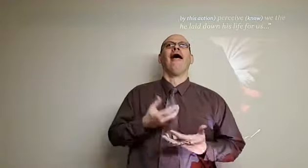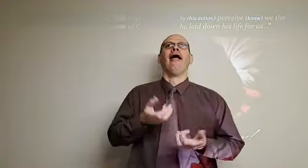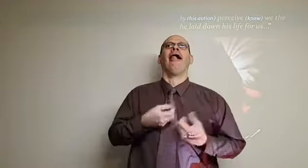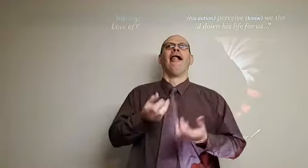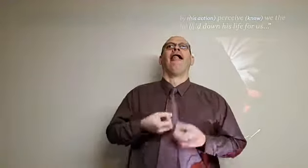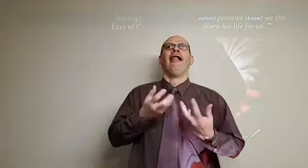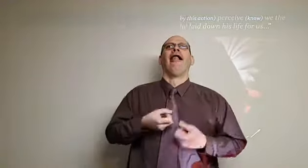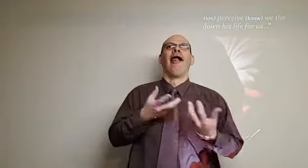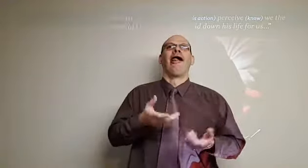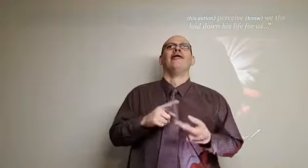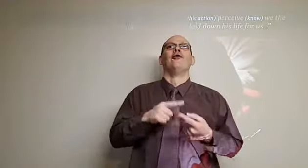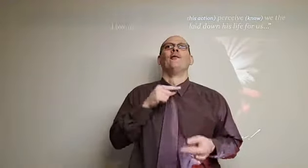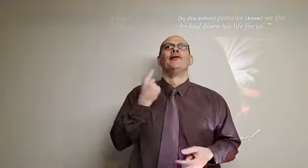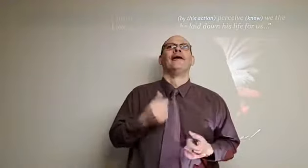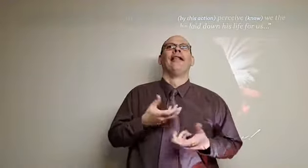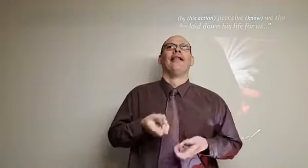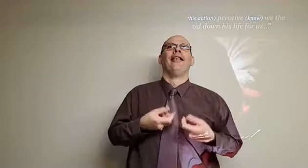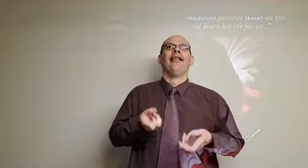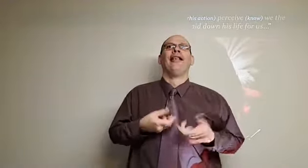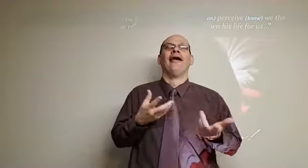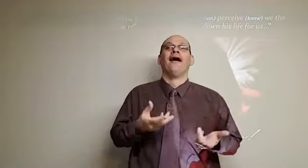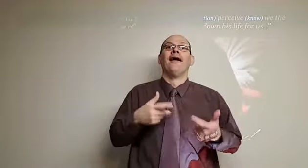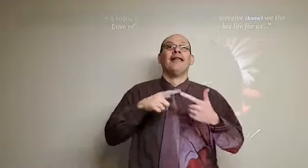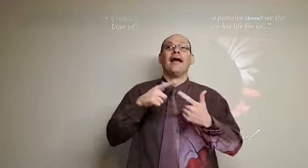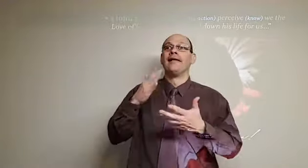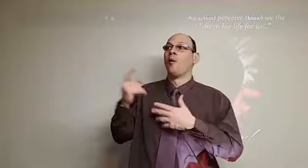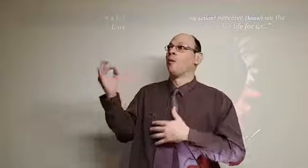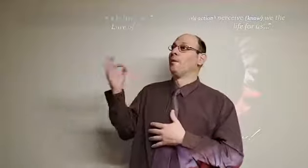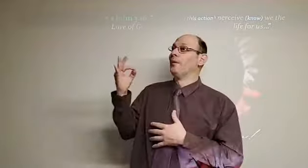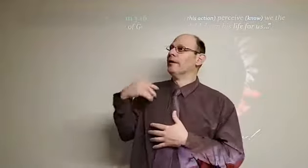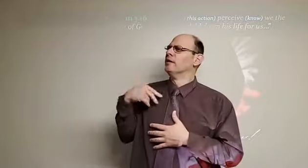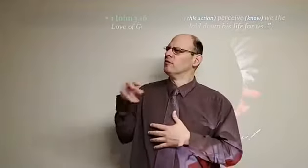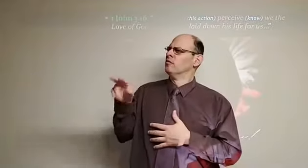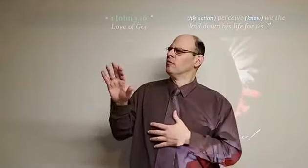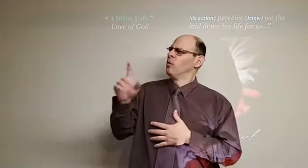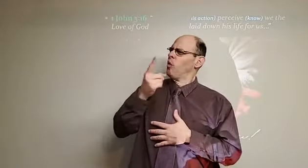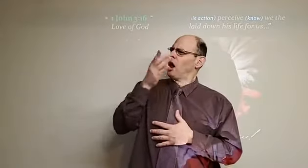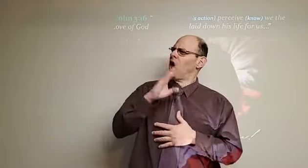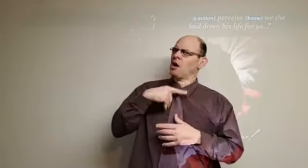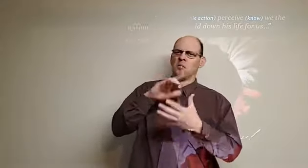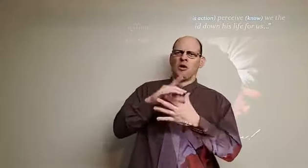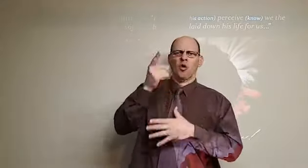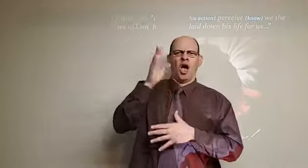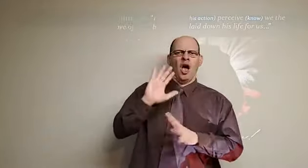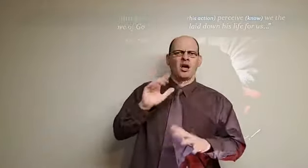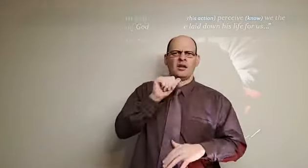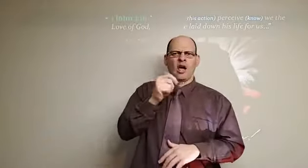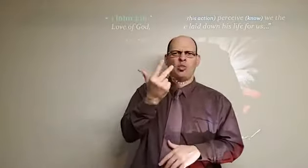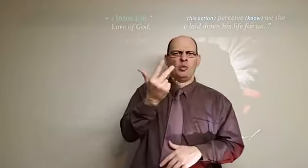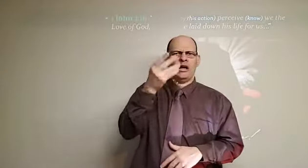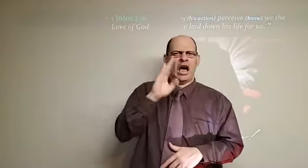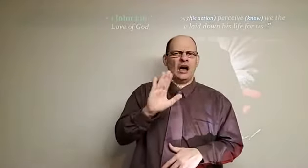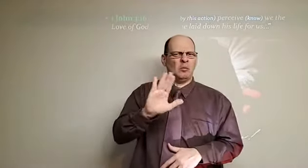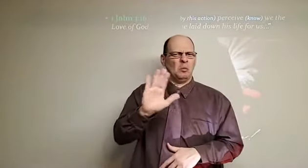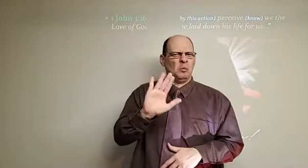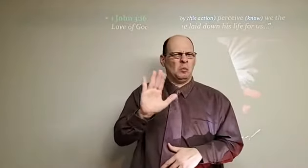older and older and older I would you know still continue continue to go to the priest and ask for you know confession and I would